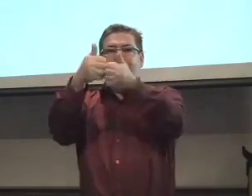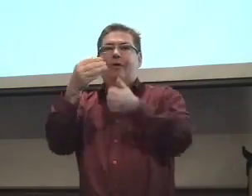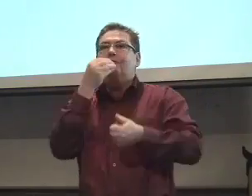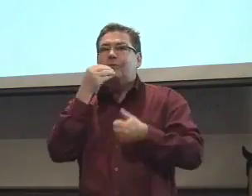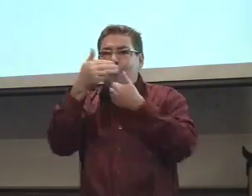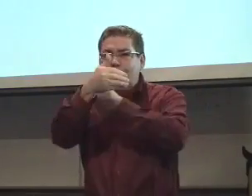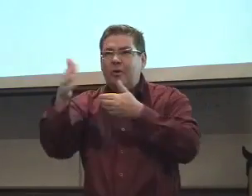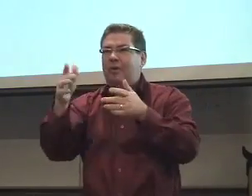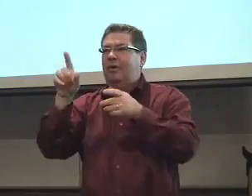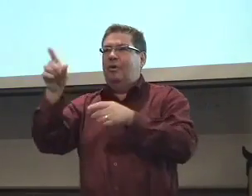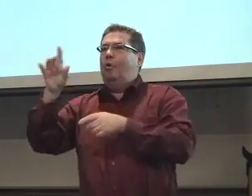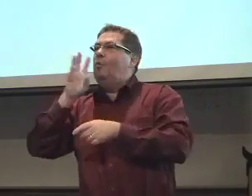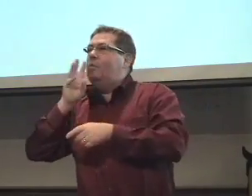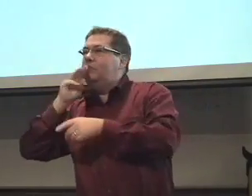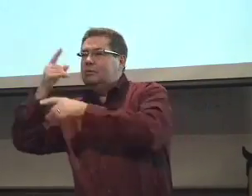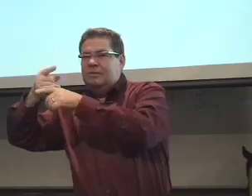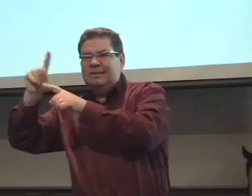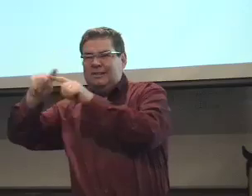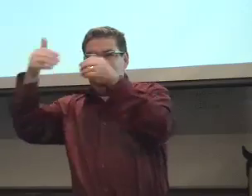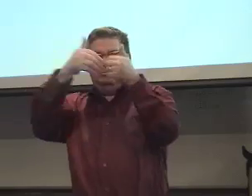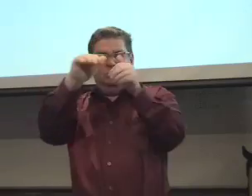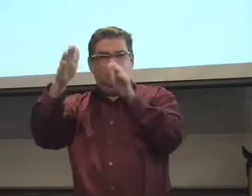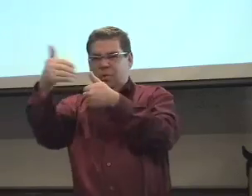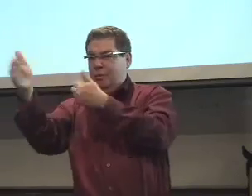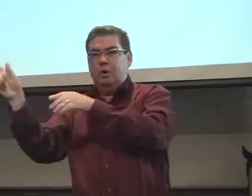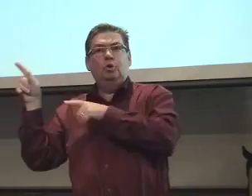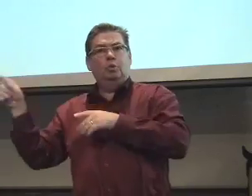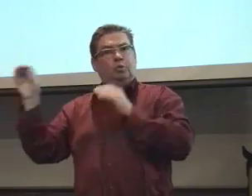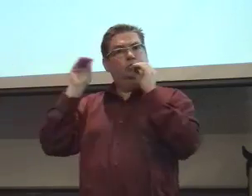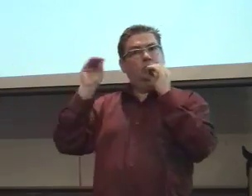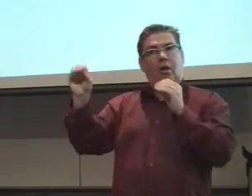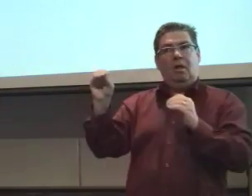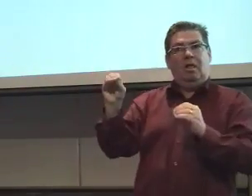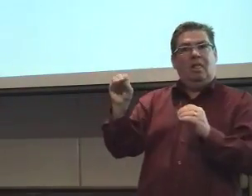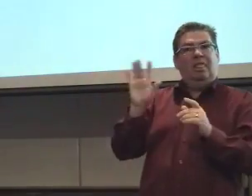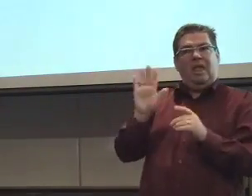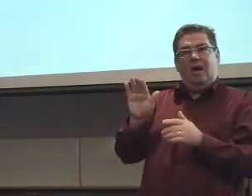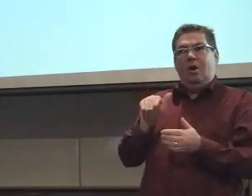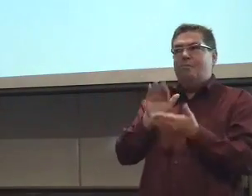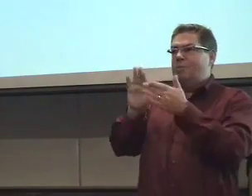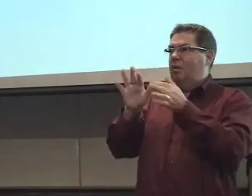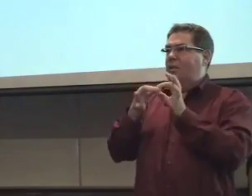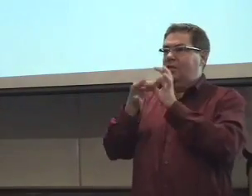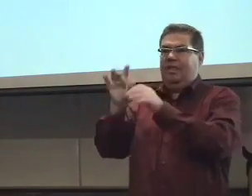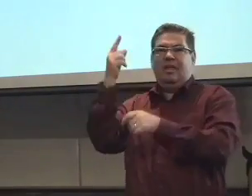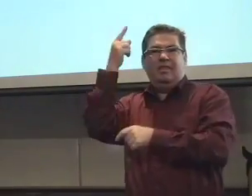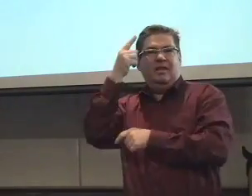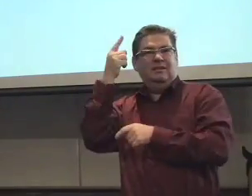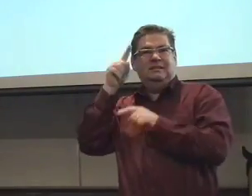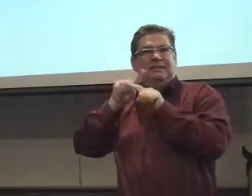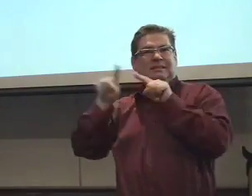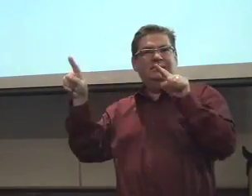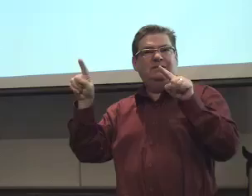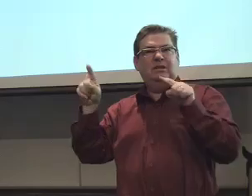course that's what they're going to come to. You taught them to think that way as a teacher. Leave room for